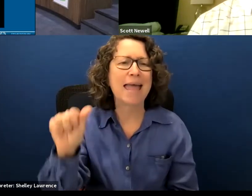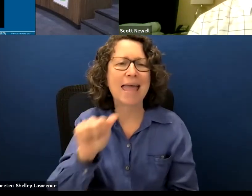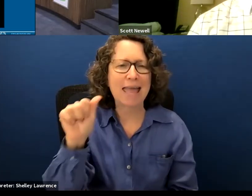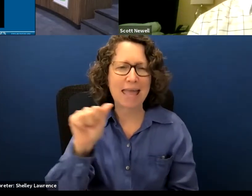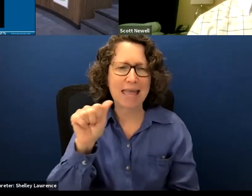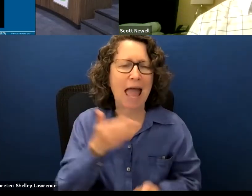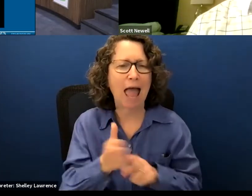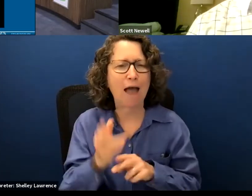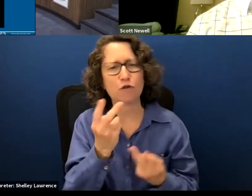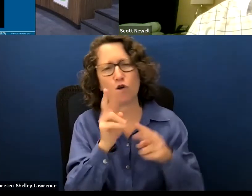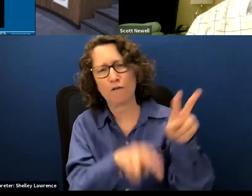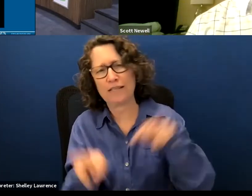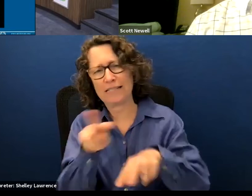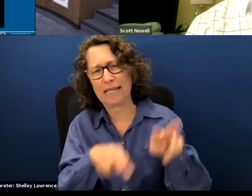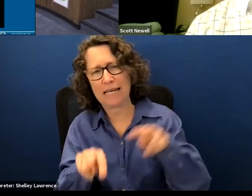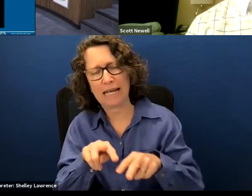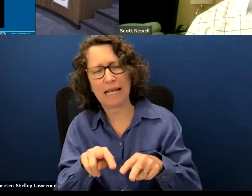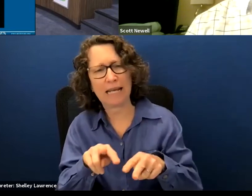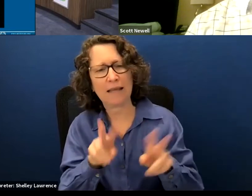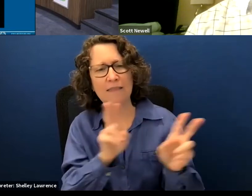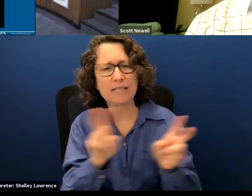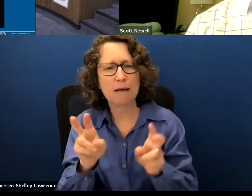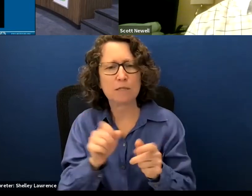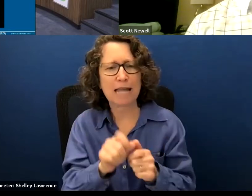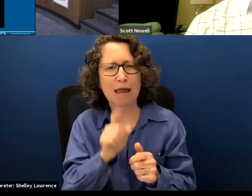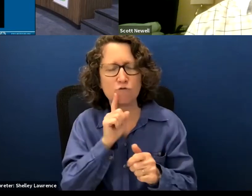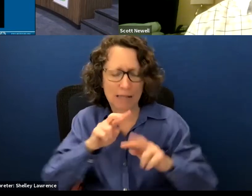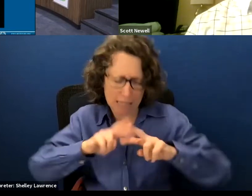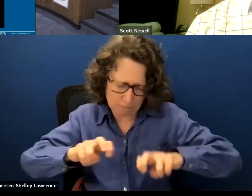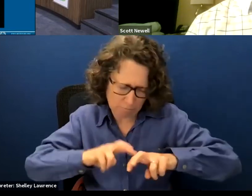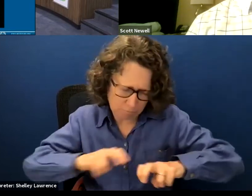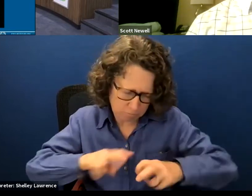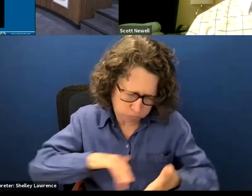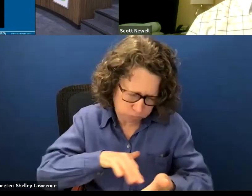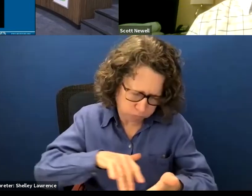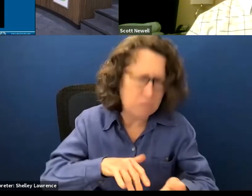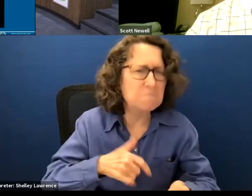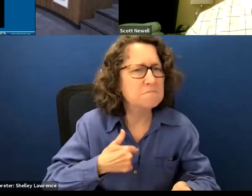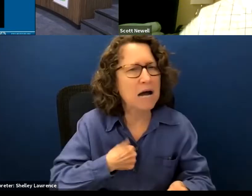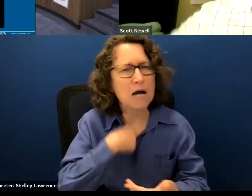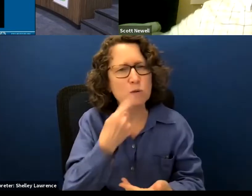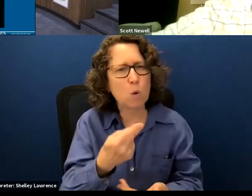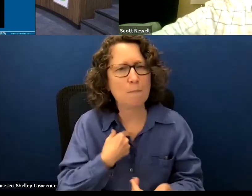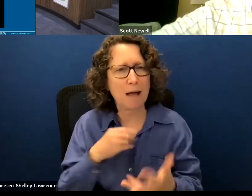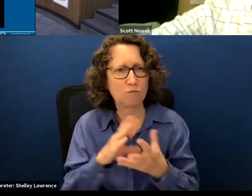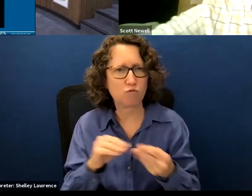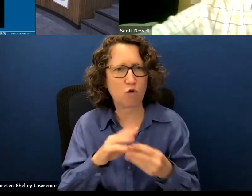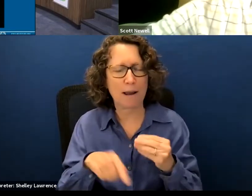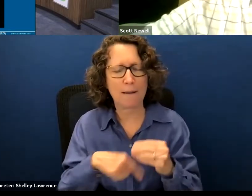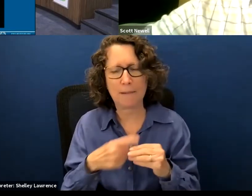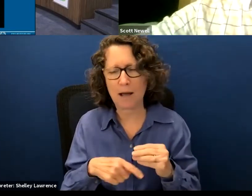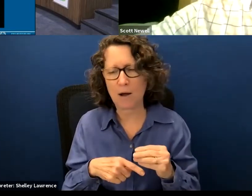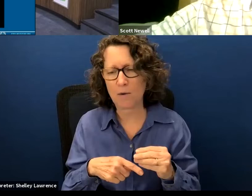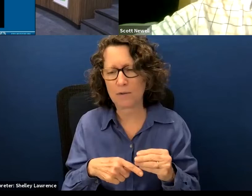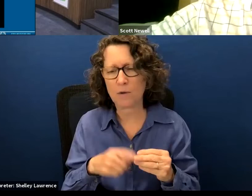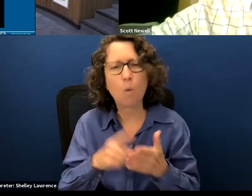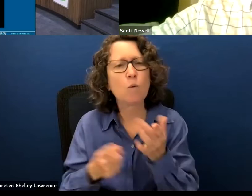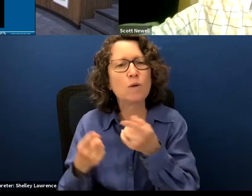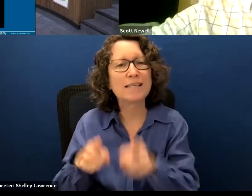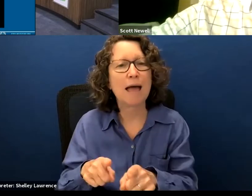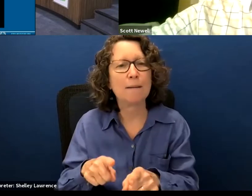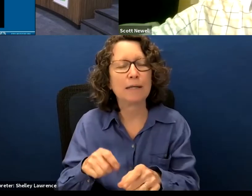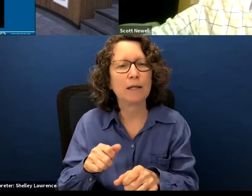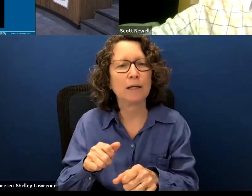after revisiting the subject and really drilling down on it. And again, I told my story about what was happening